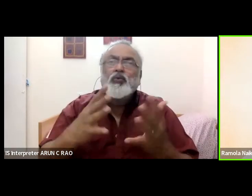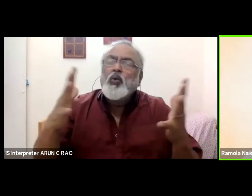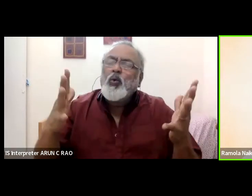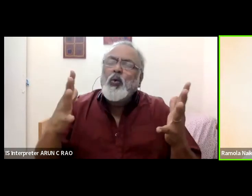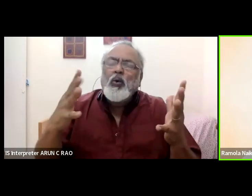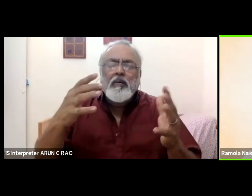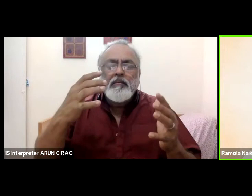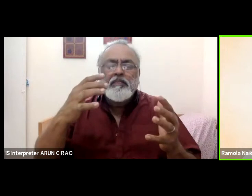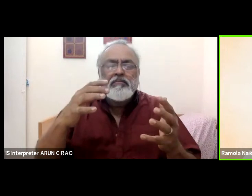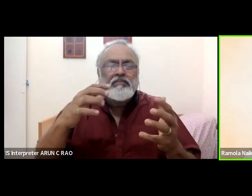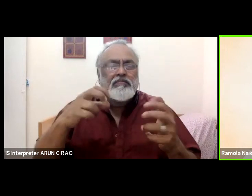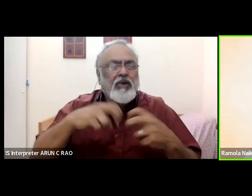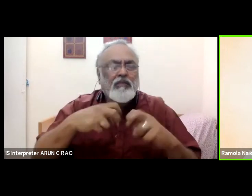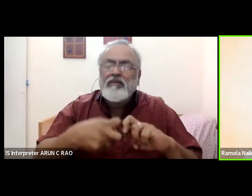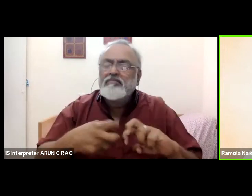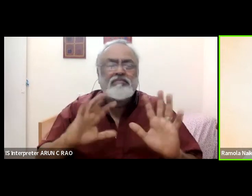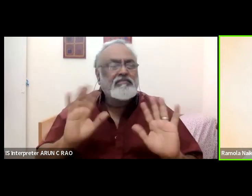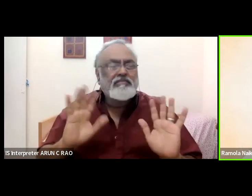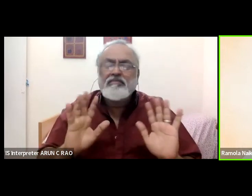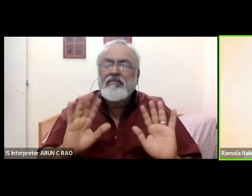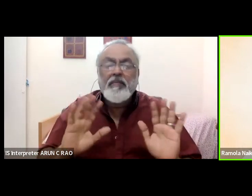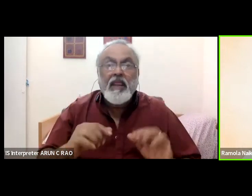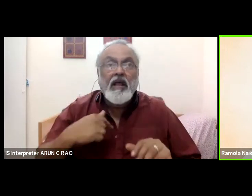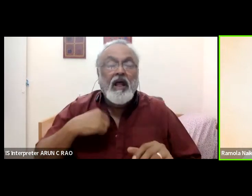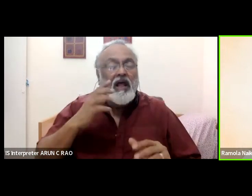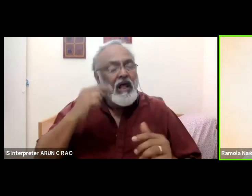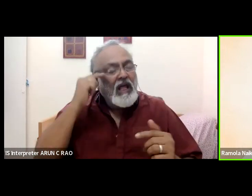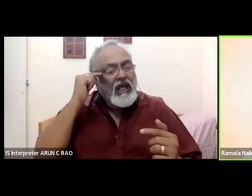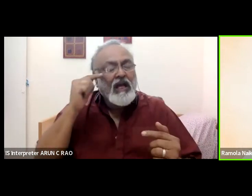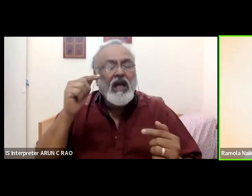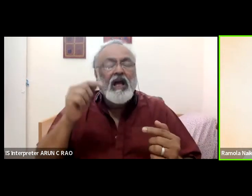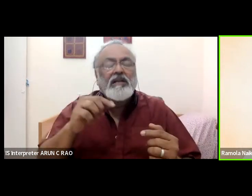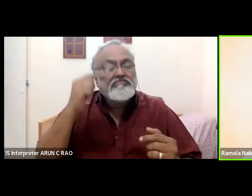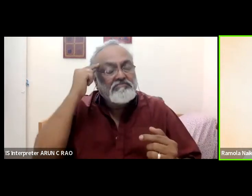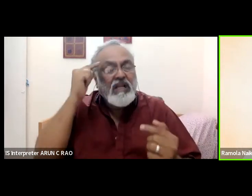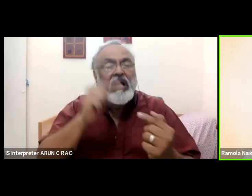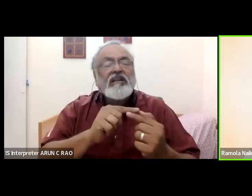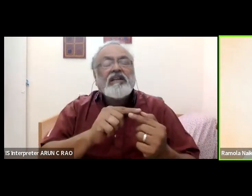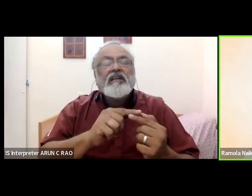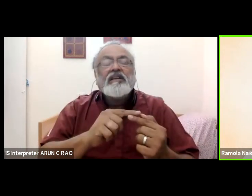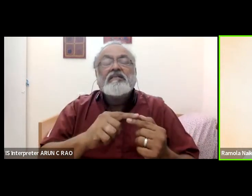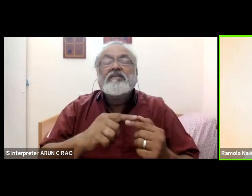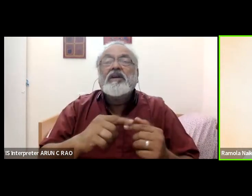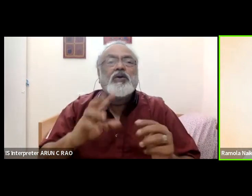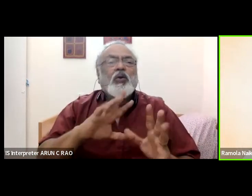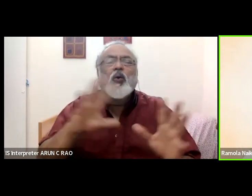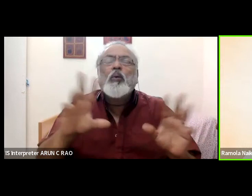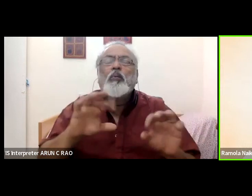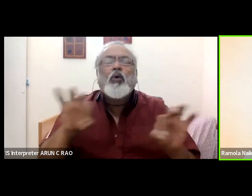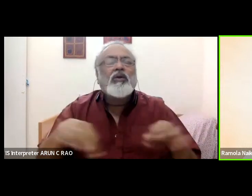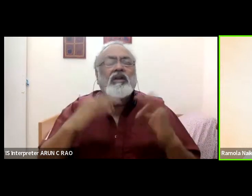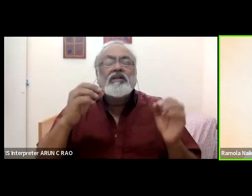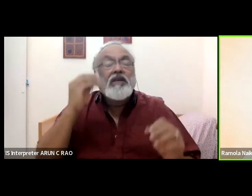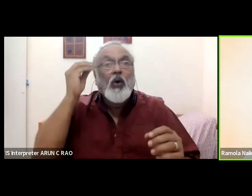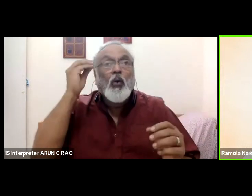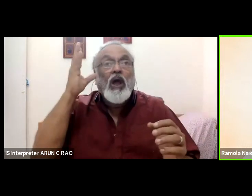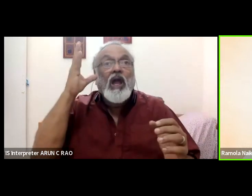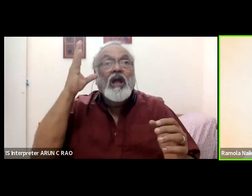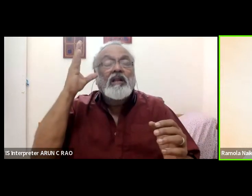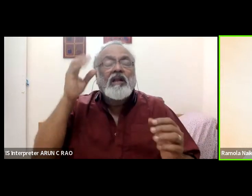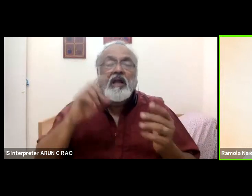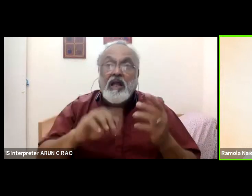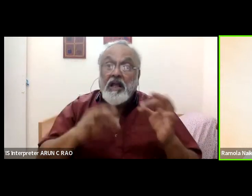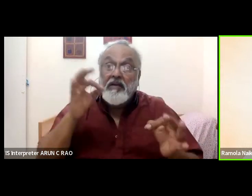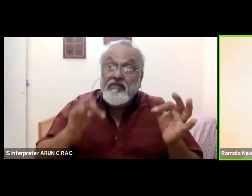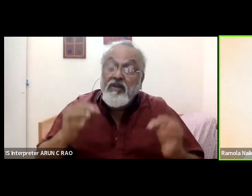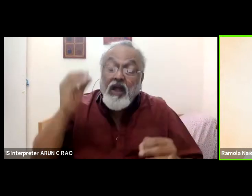previous colleague on the panel, that it is the lack of awareness with regard to what needs to be done in terms of inclusive